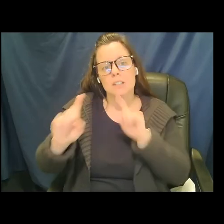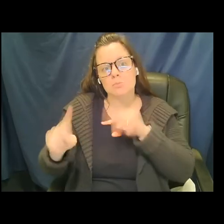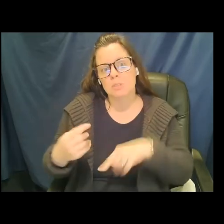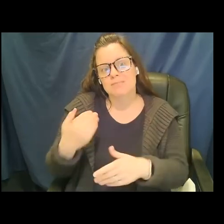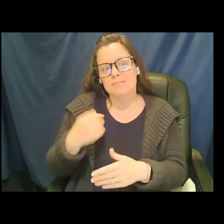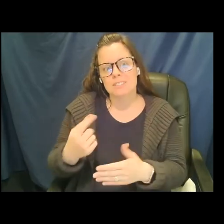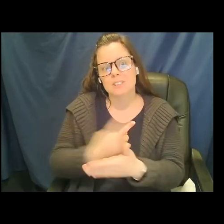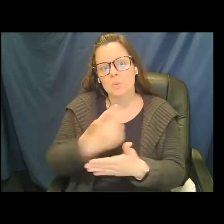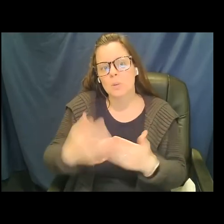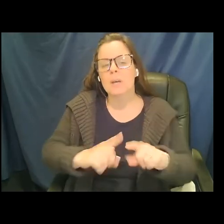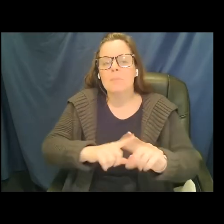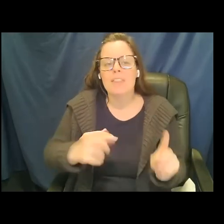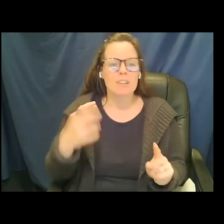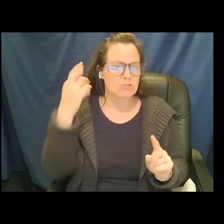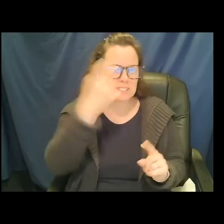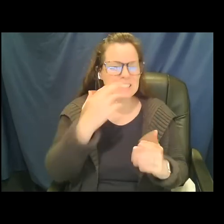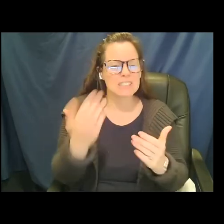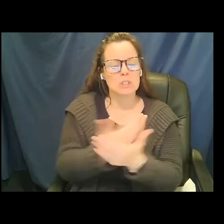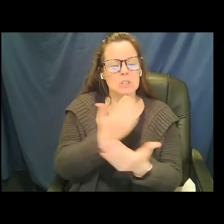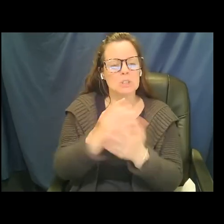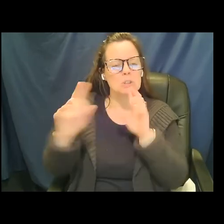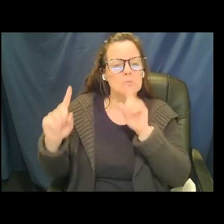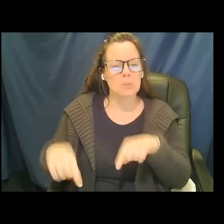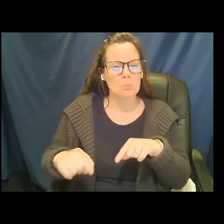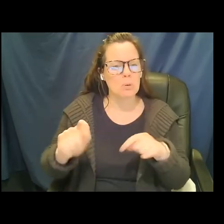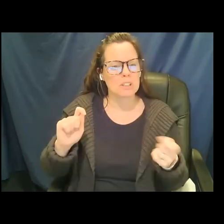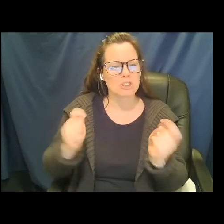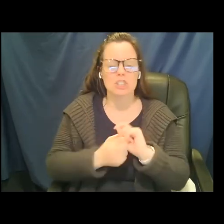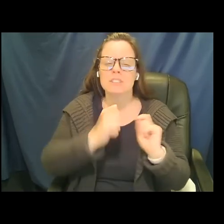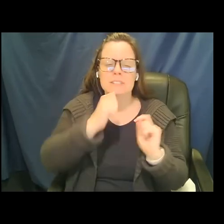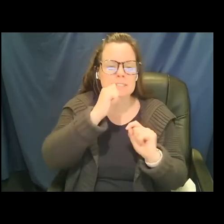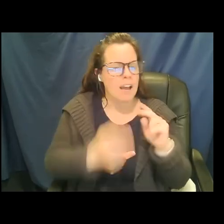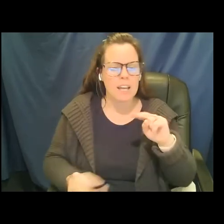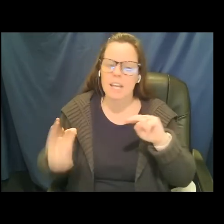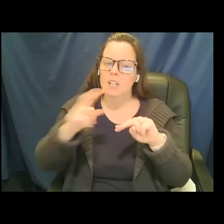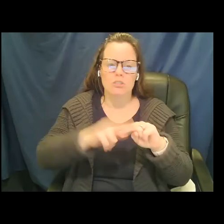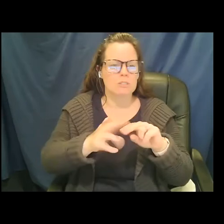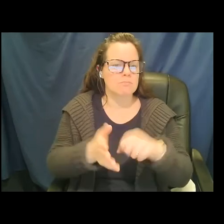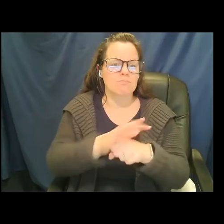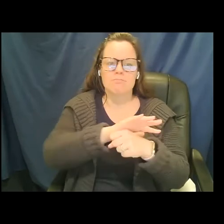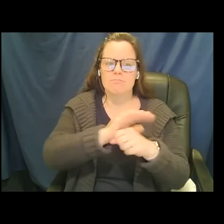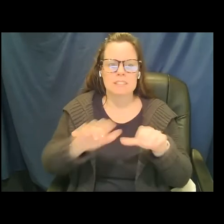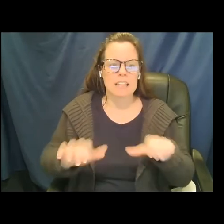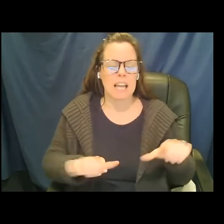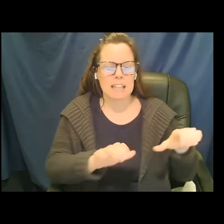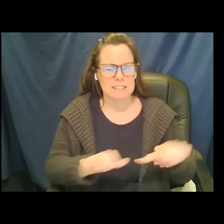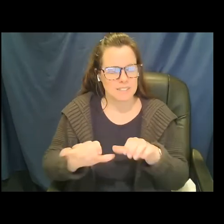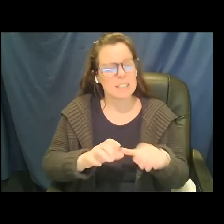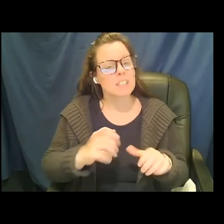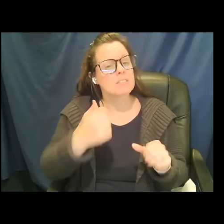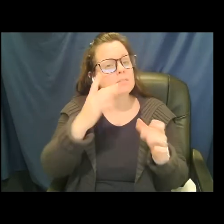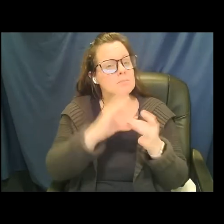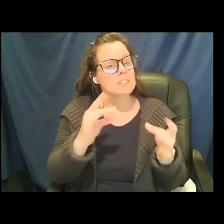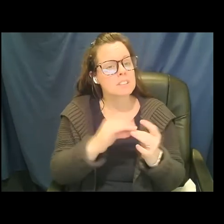reporting changes and not a jump in coronavirus activity. As we mentioned before, COVID-19